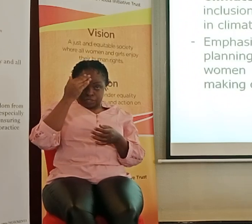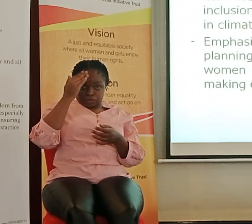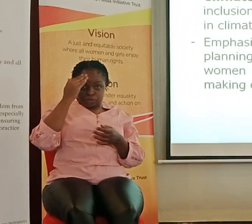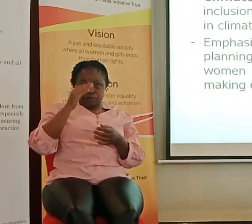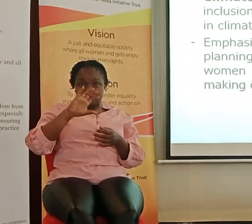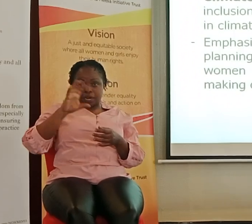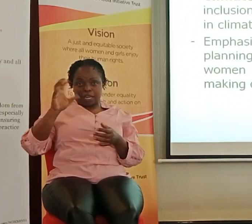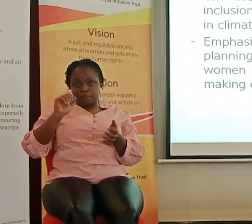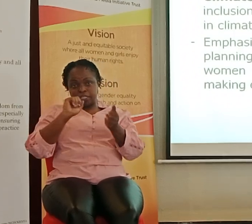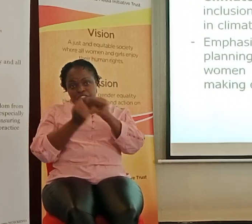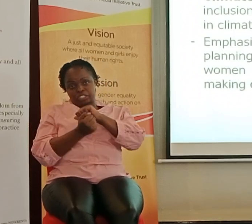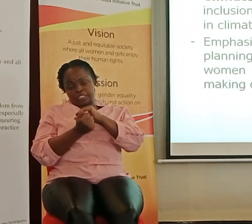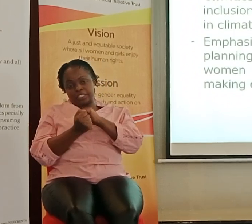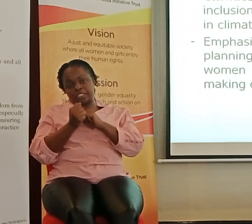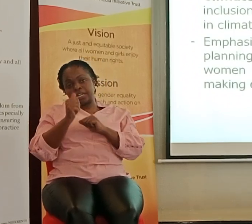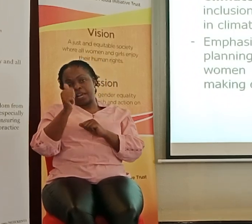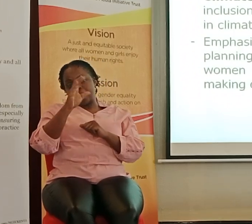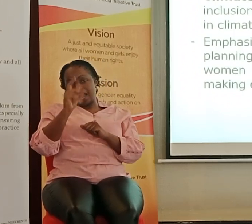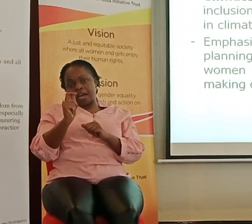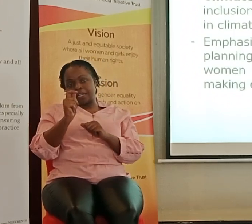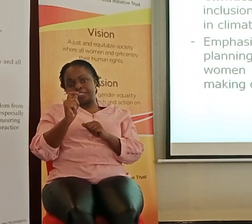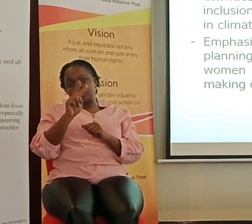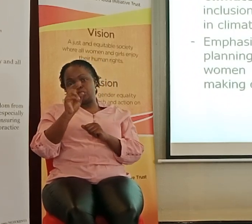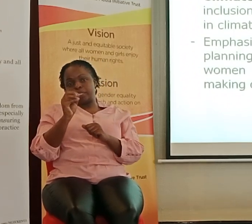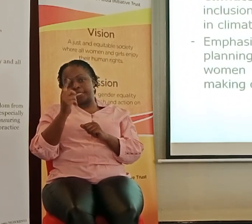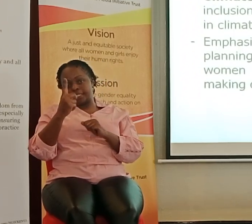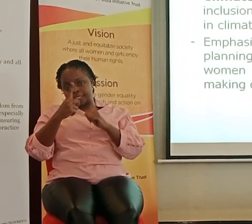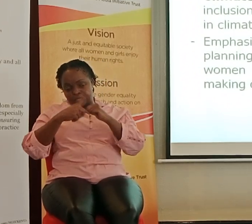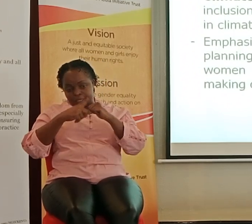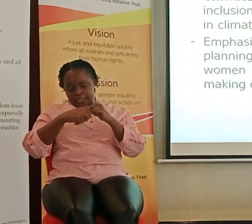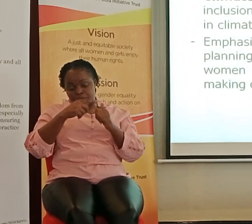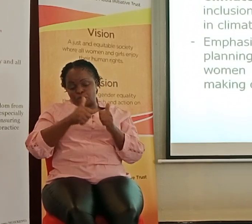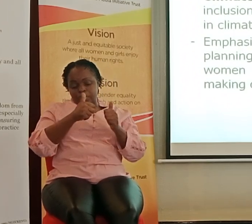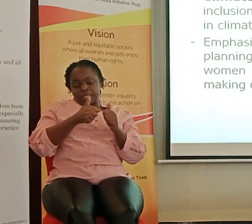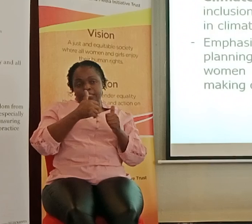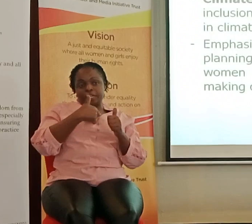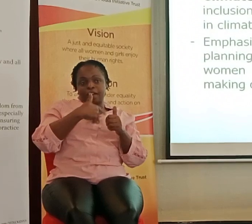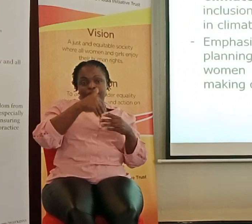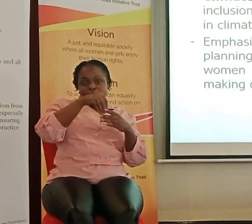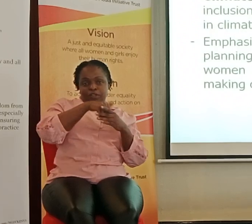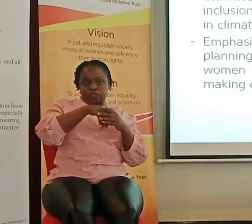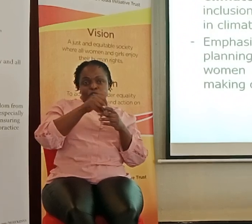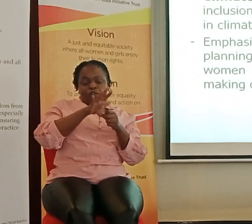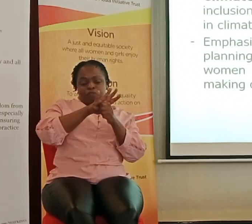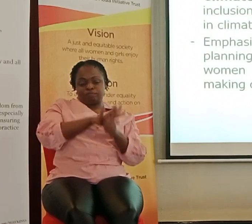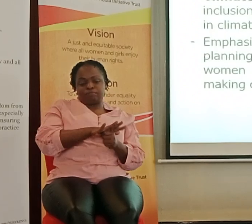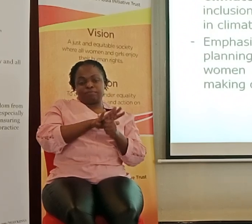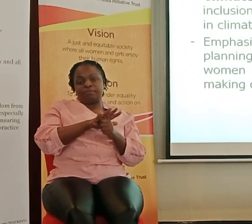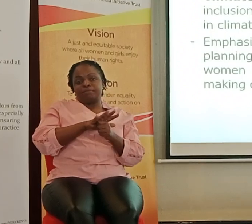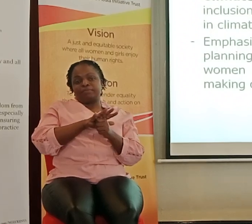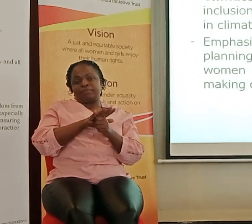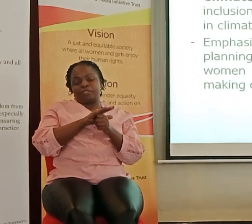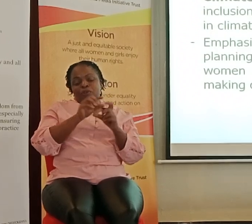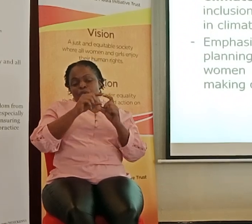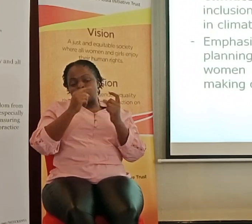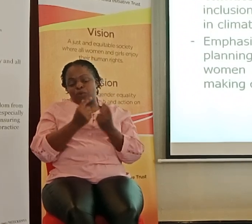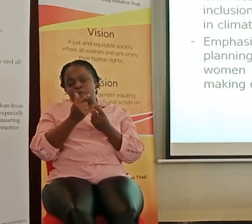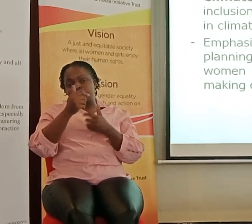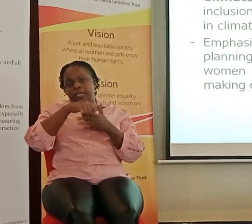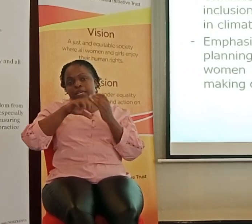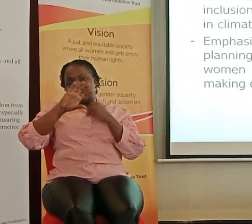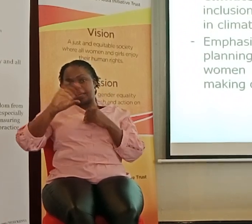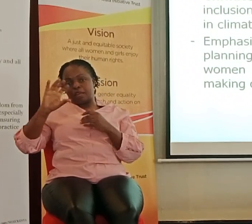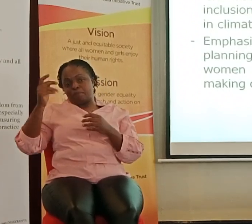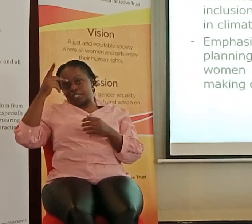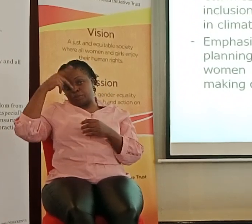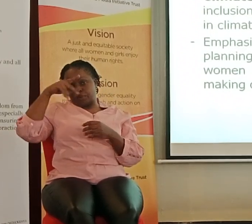of 2016 that mandates the inclusion of vulnerable and marginalized groups in climate policies and processes.